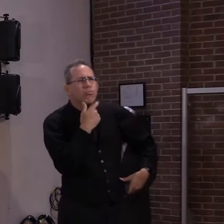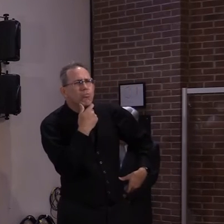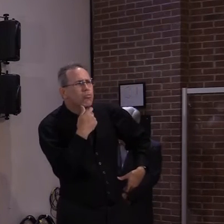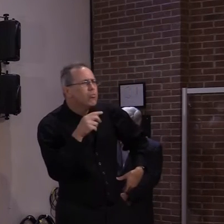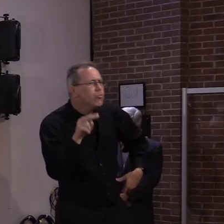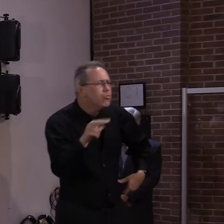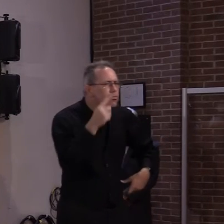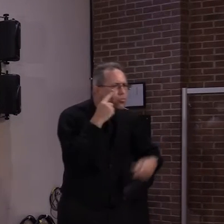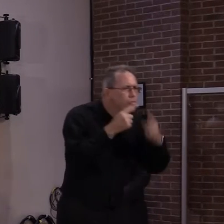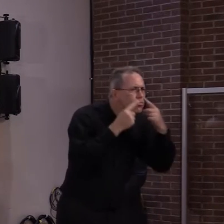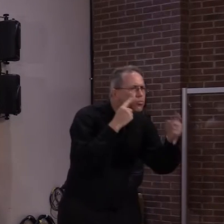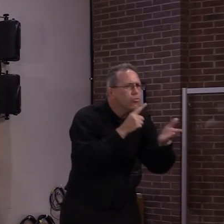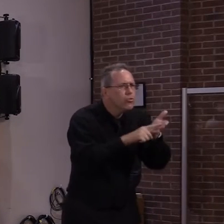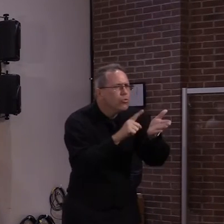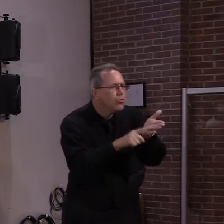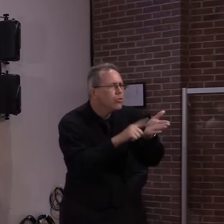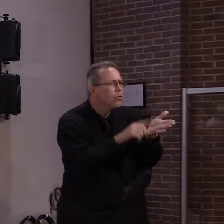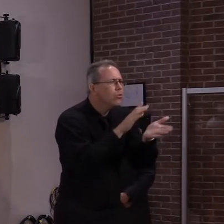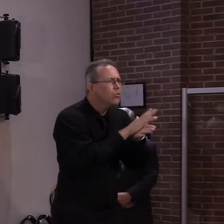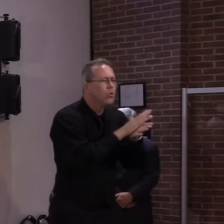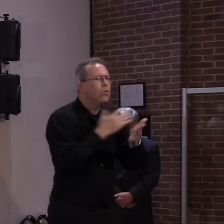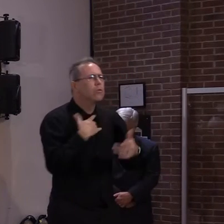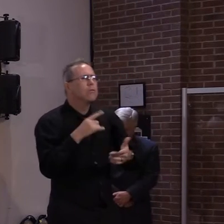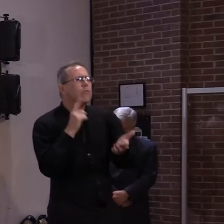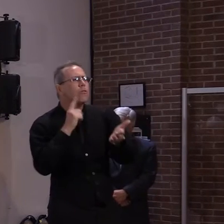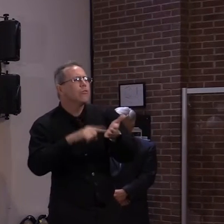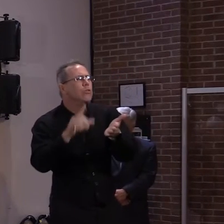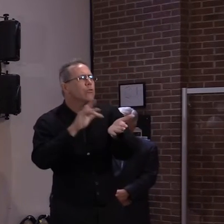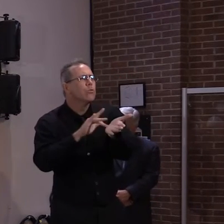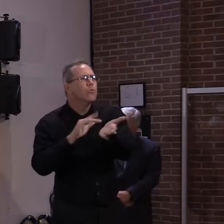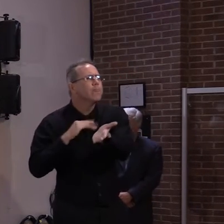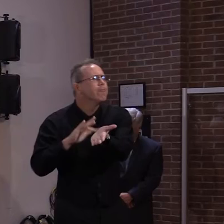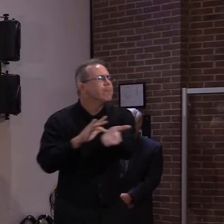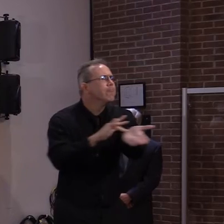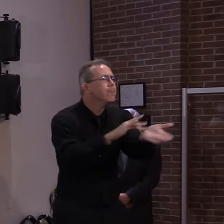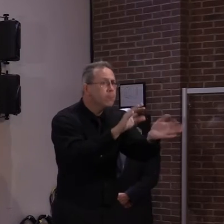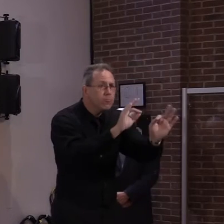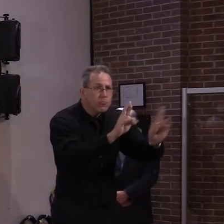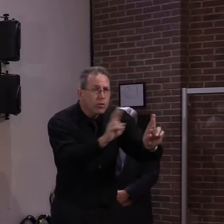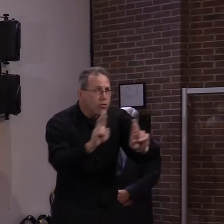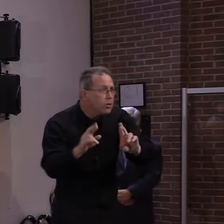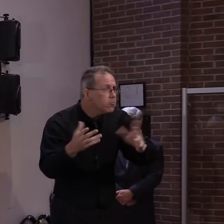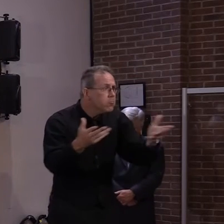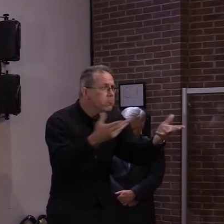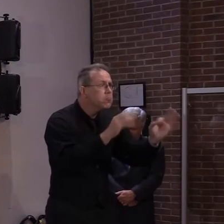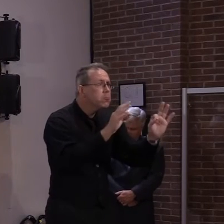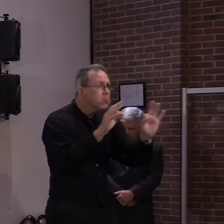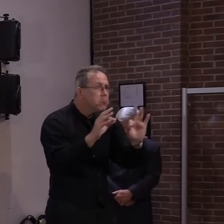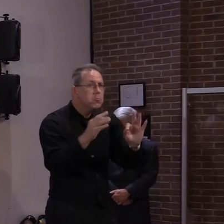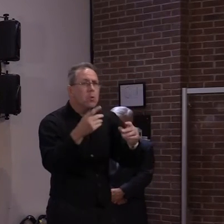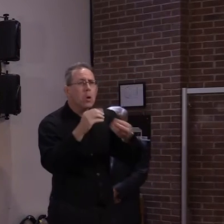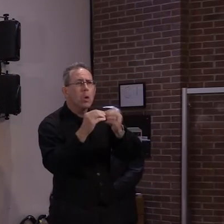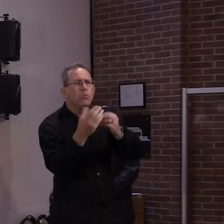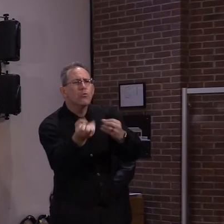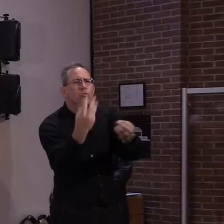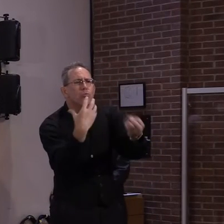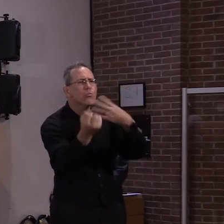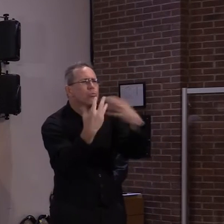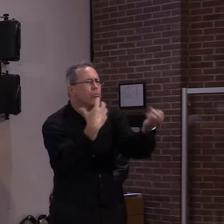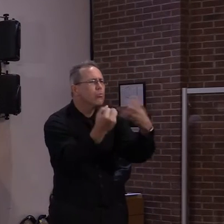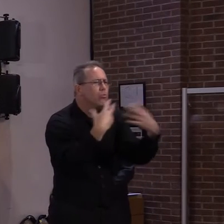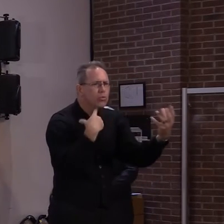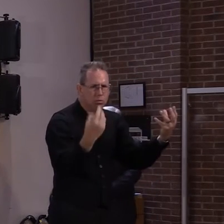have a better understanding of those needs. Again, just underscores the importance of getting back to full in person, but we are interested